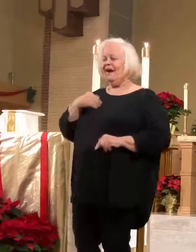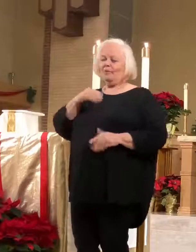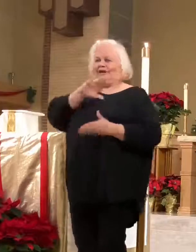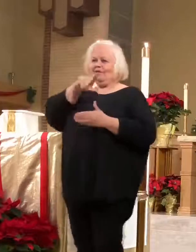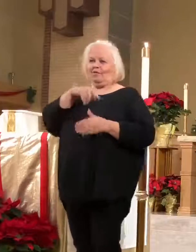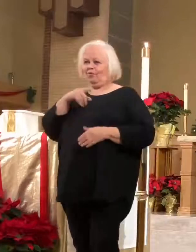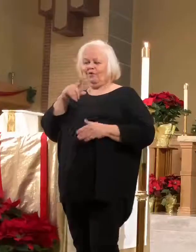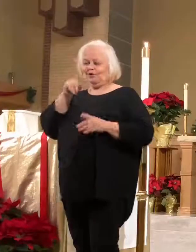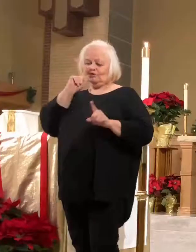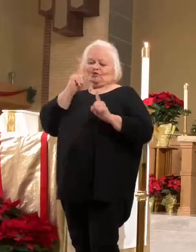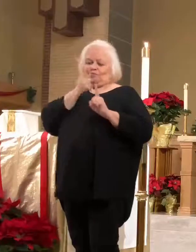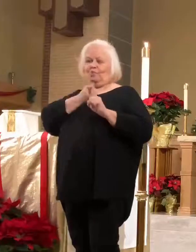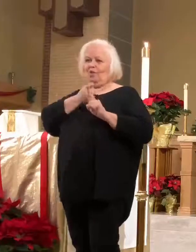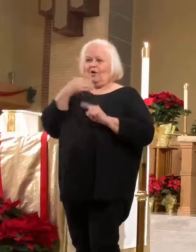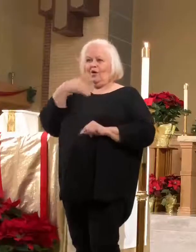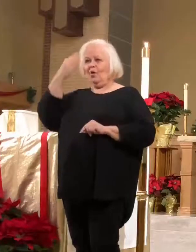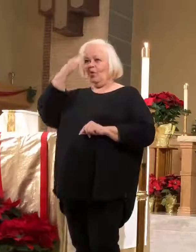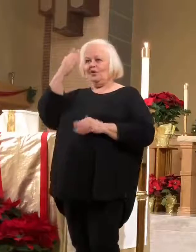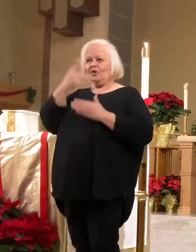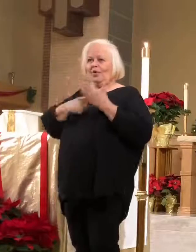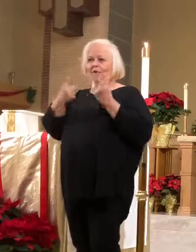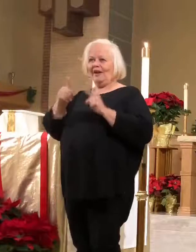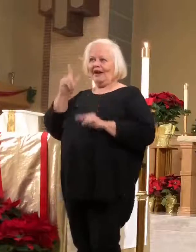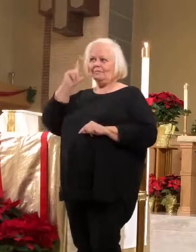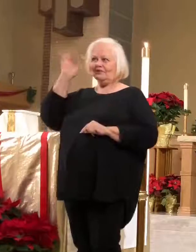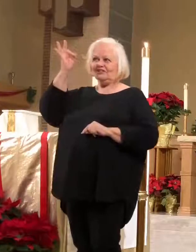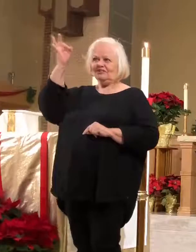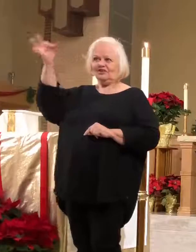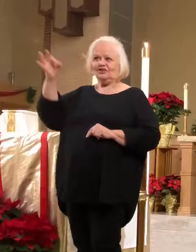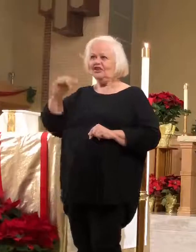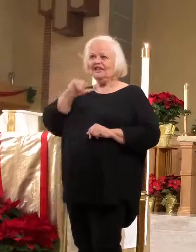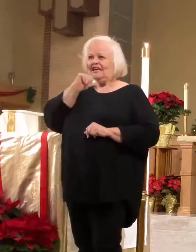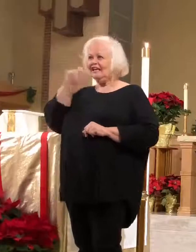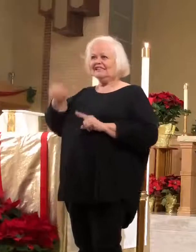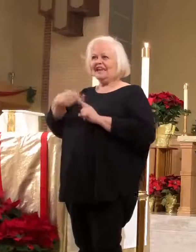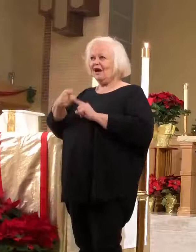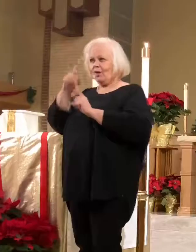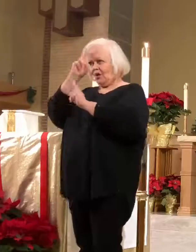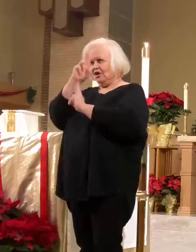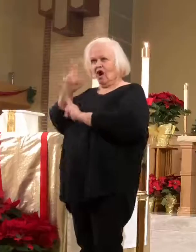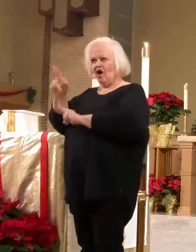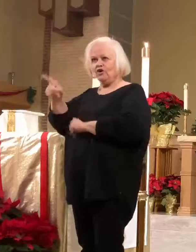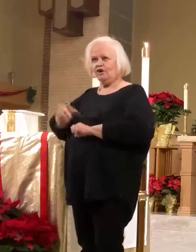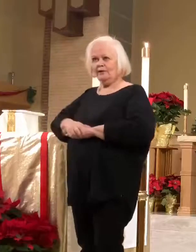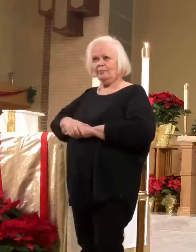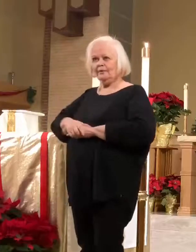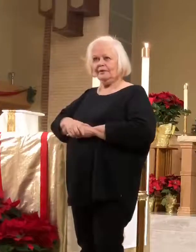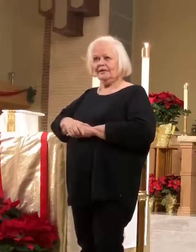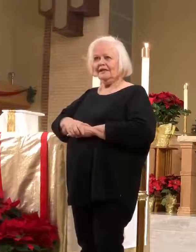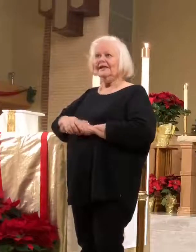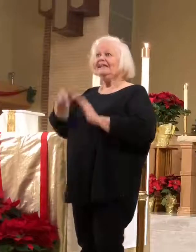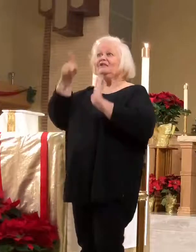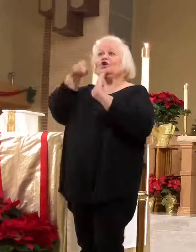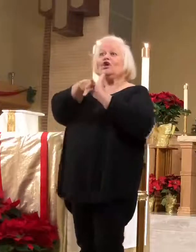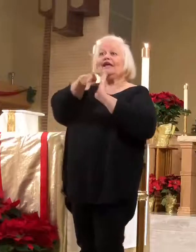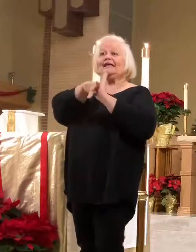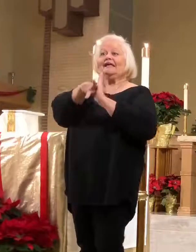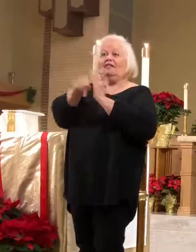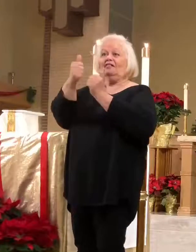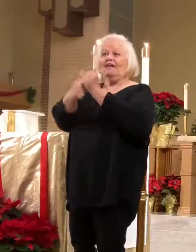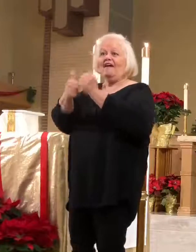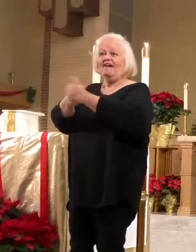because we know what happens further down the road. It doesn't look like he's going to do him homage. In fact, he's going to kill every